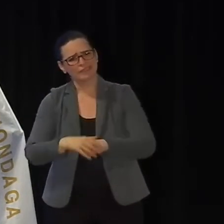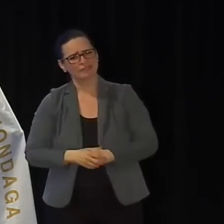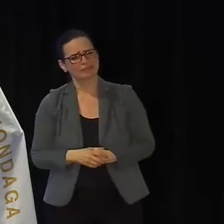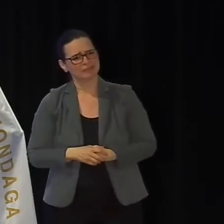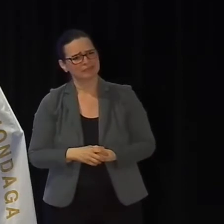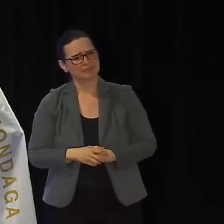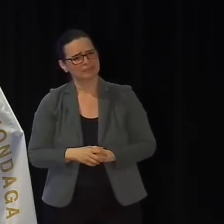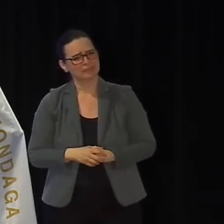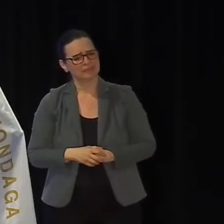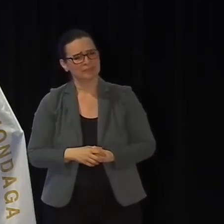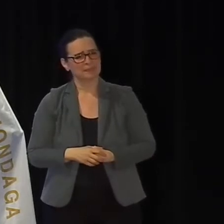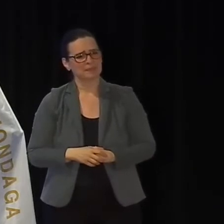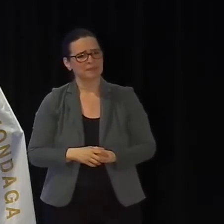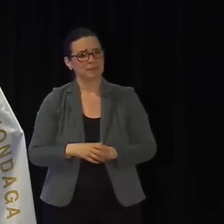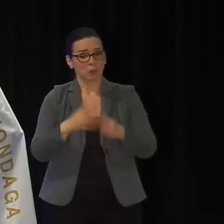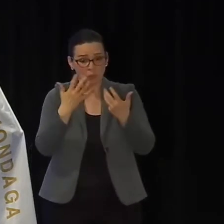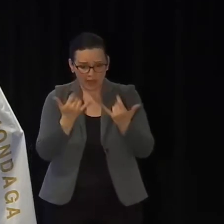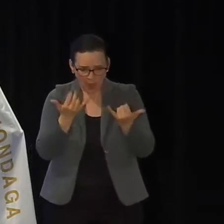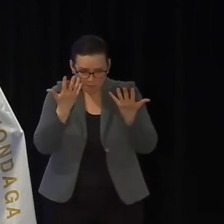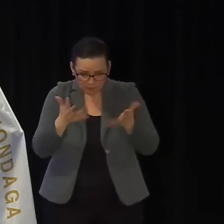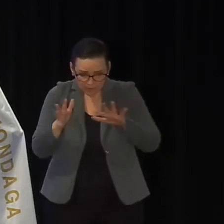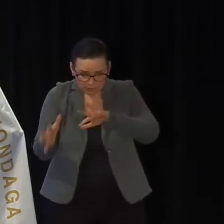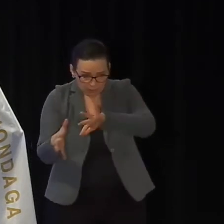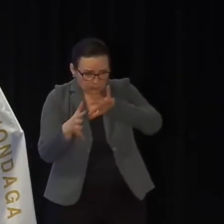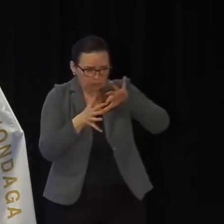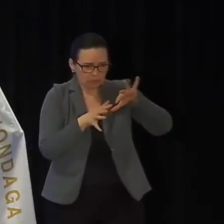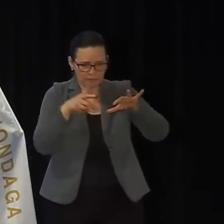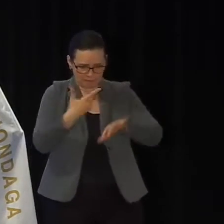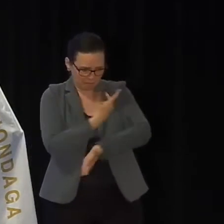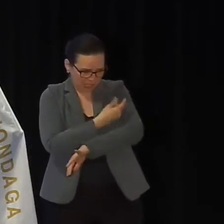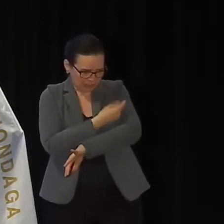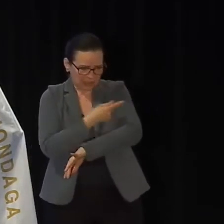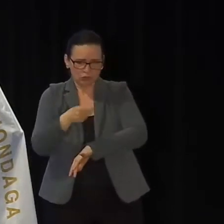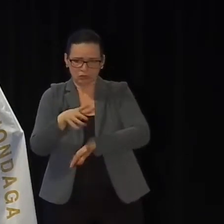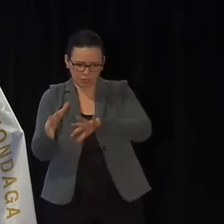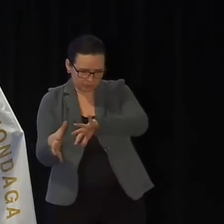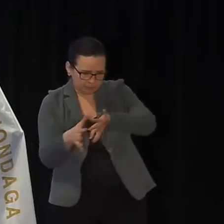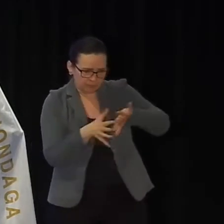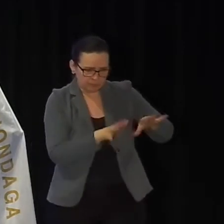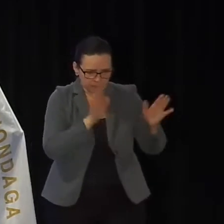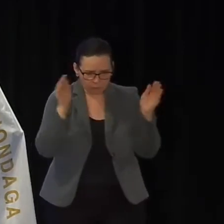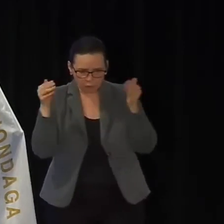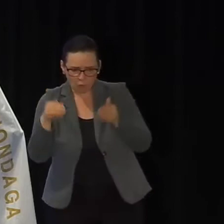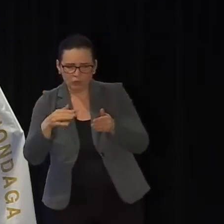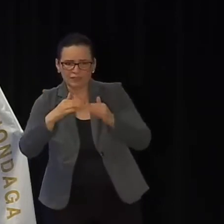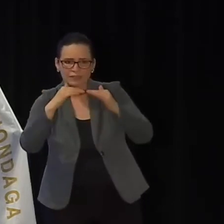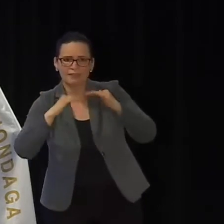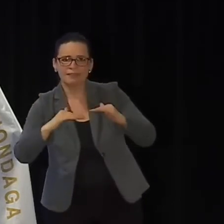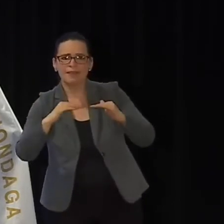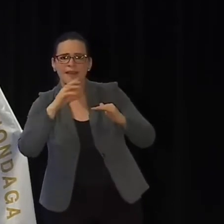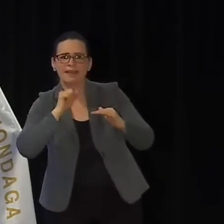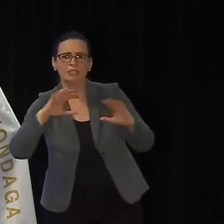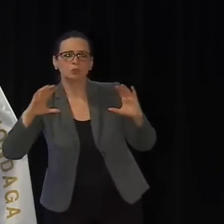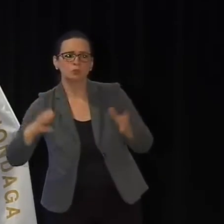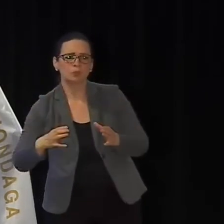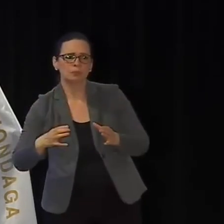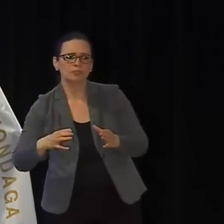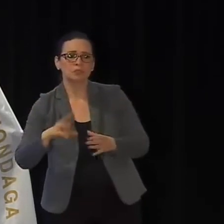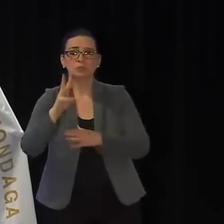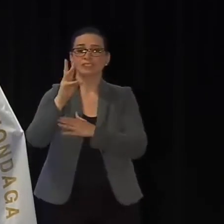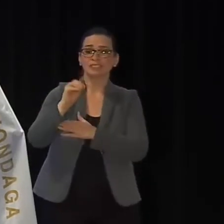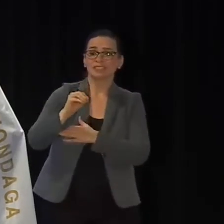that. And so now what we need to do, and eligibility is just opening up, so it makes it easier. But where we were stuck